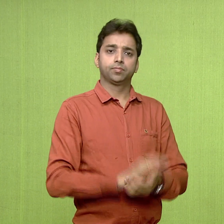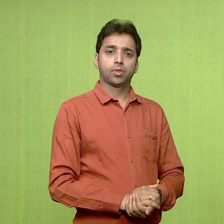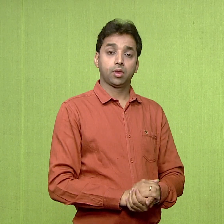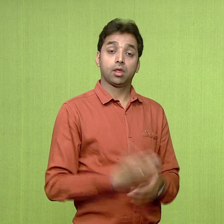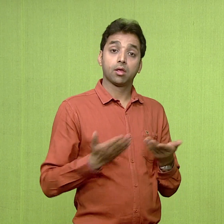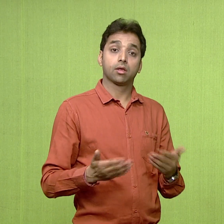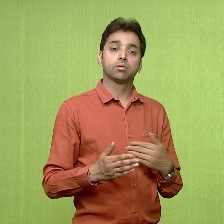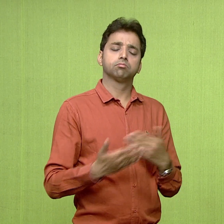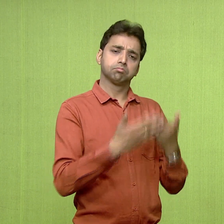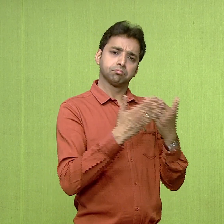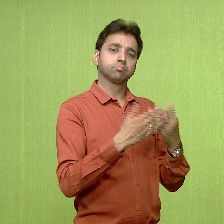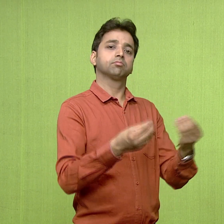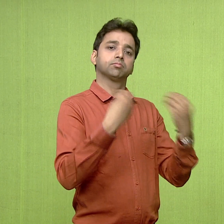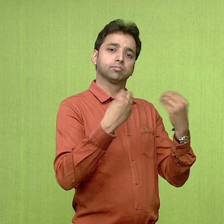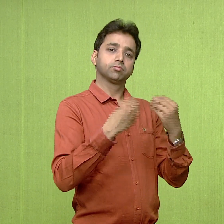and educate us.